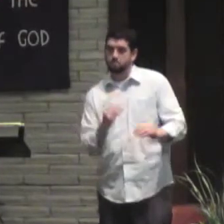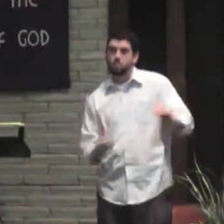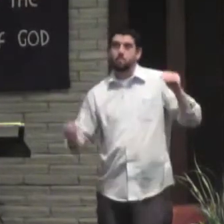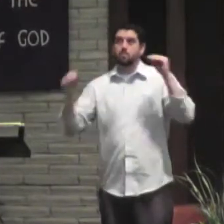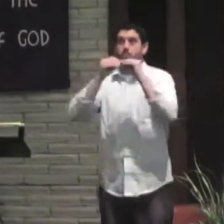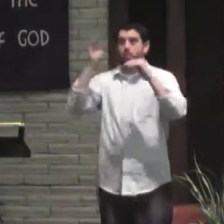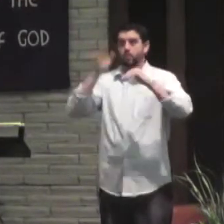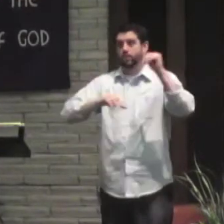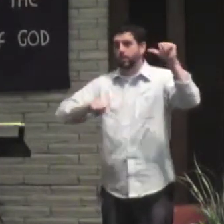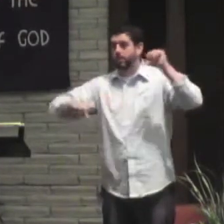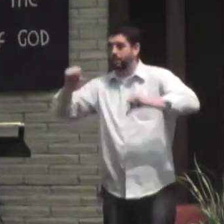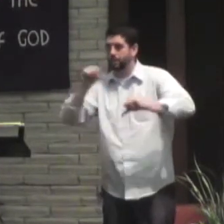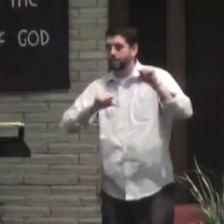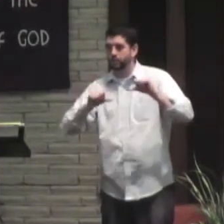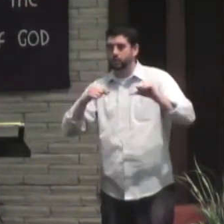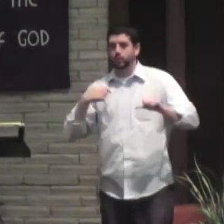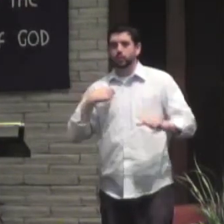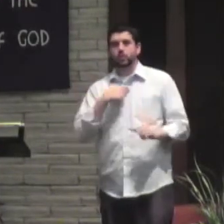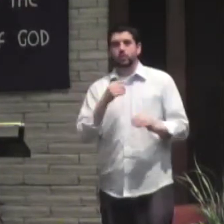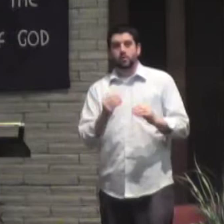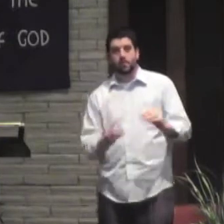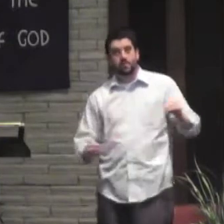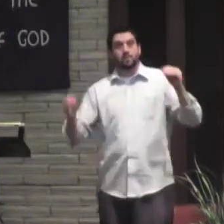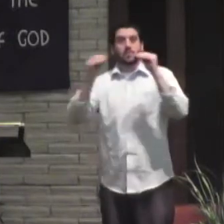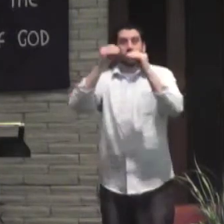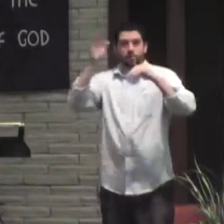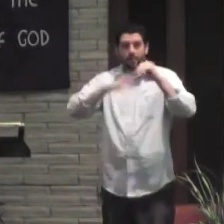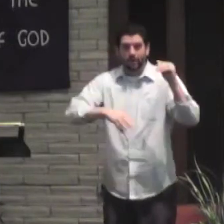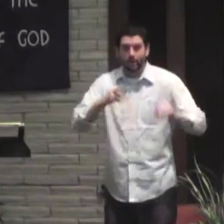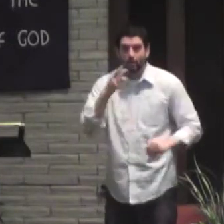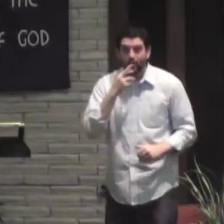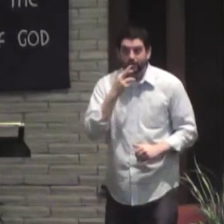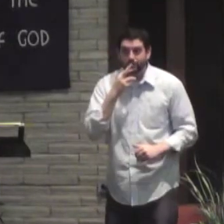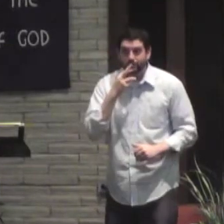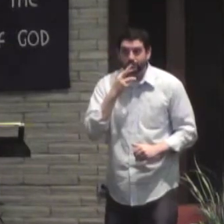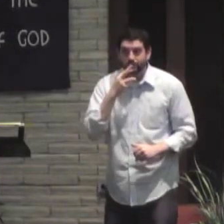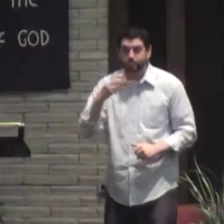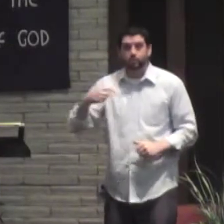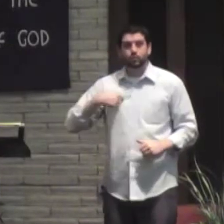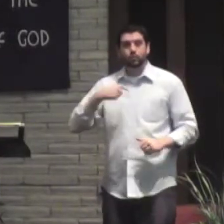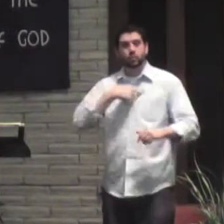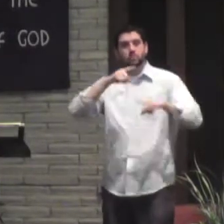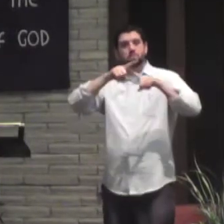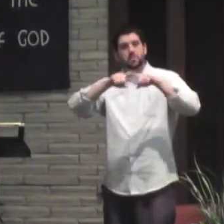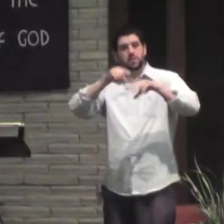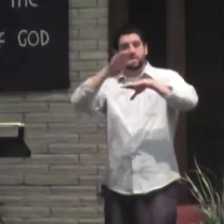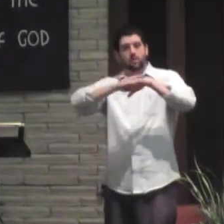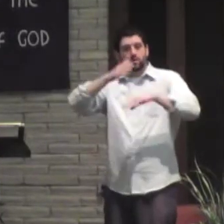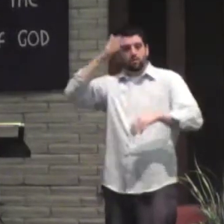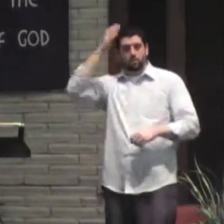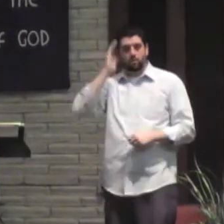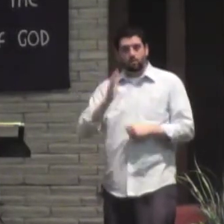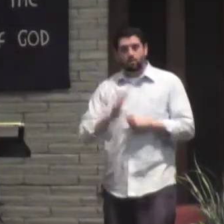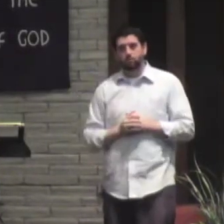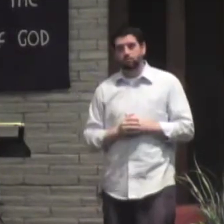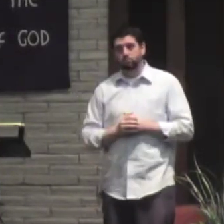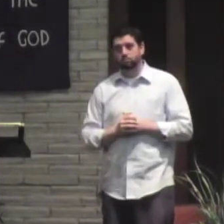water. It reminds us that we are dependent on God.